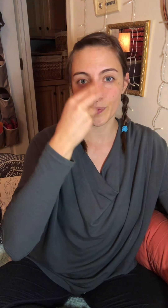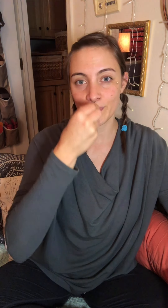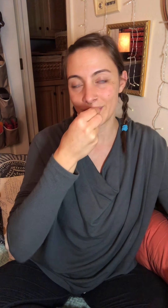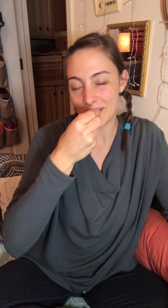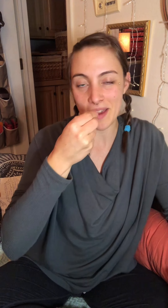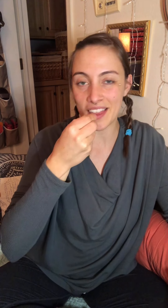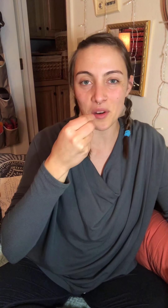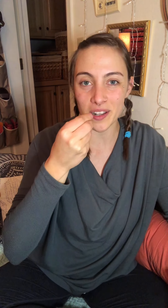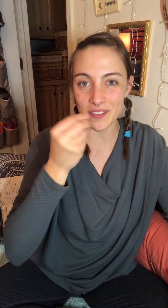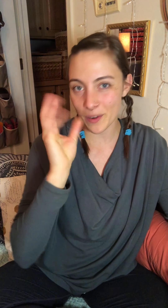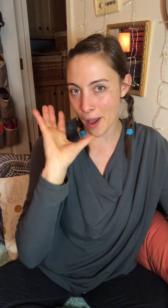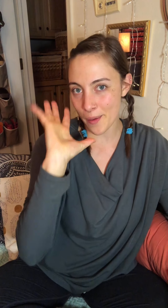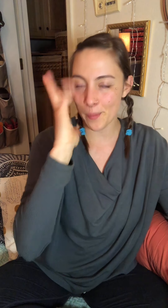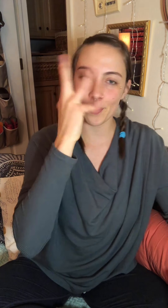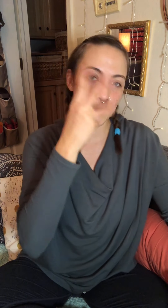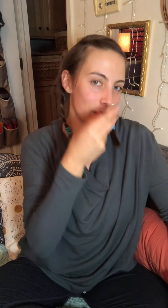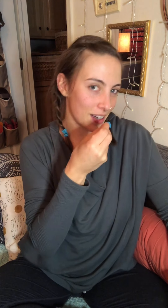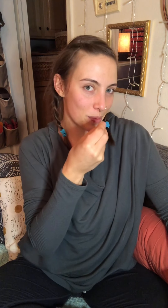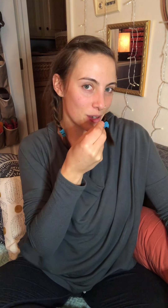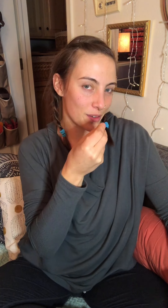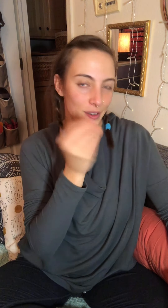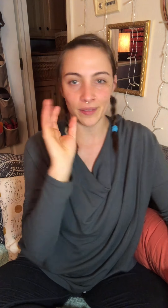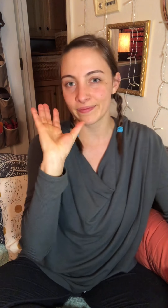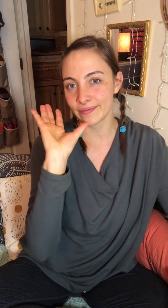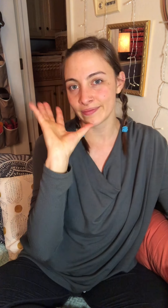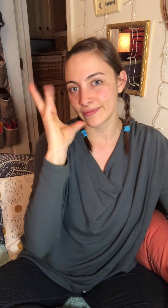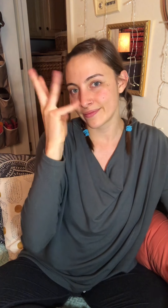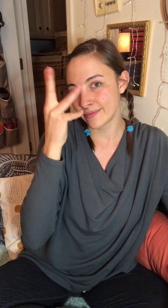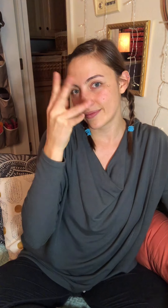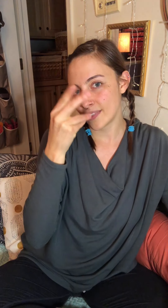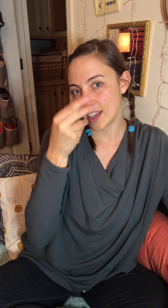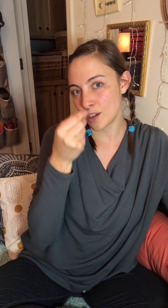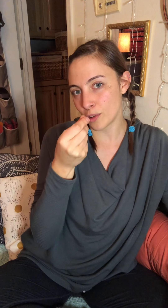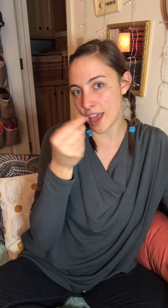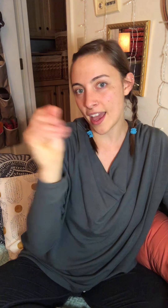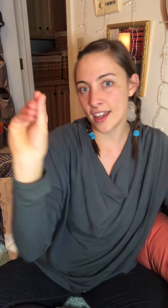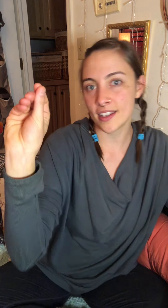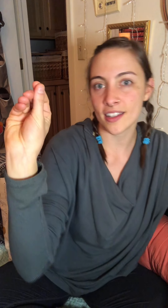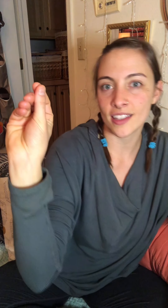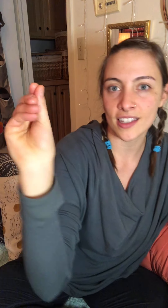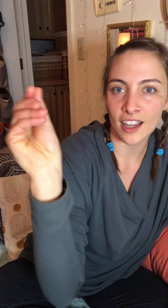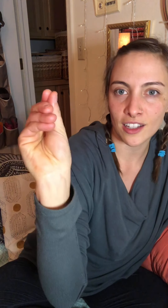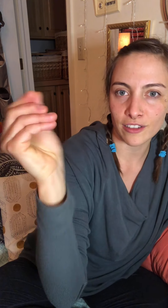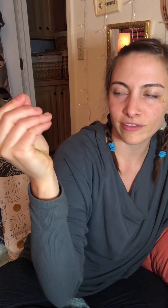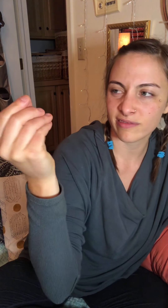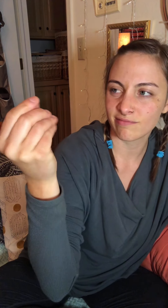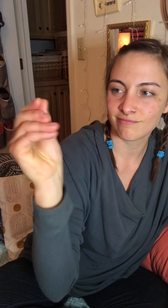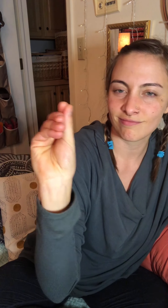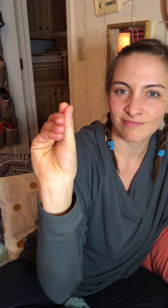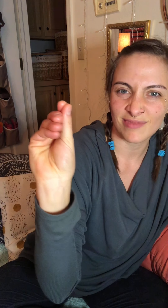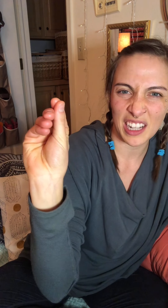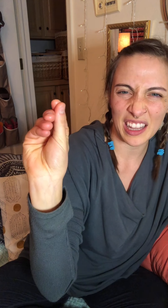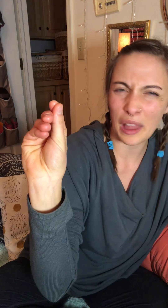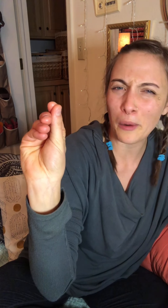You can make that noise if you want. Pretty or beautiful. And it will end in this kind of